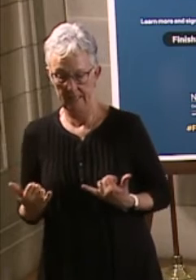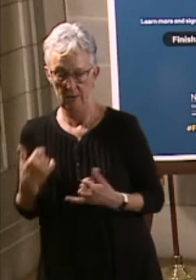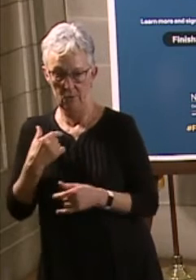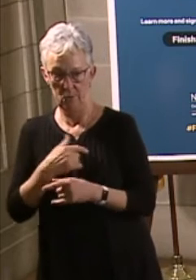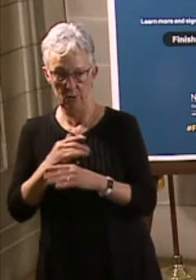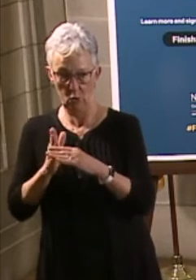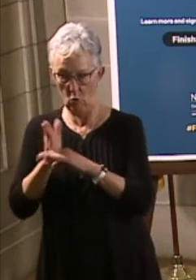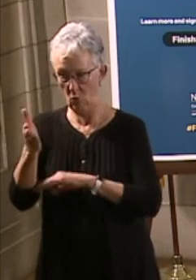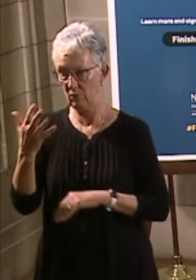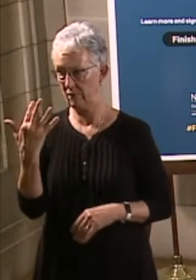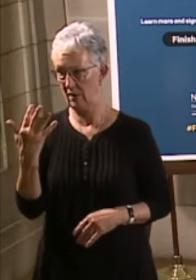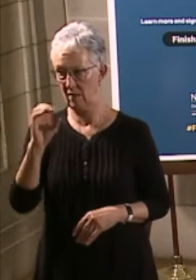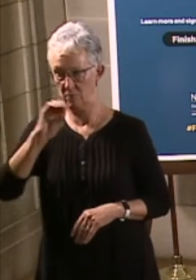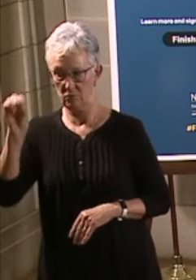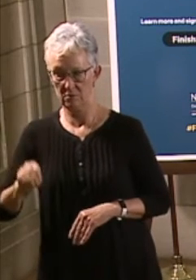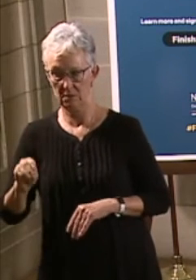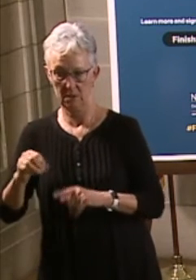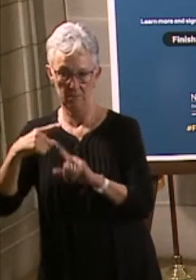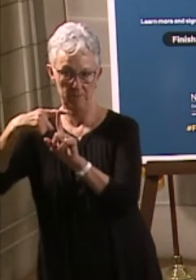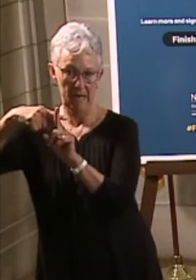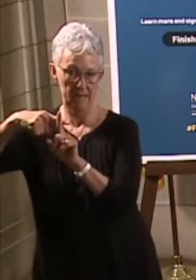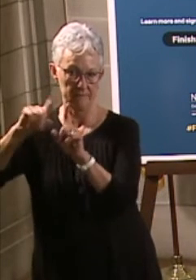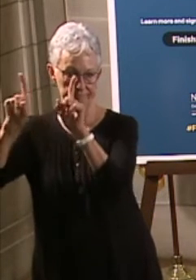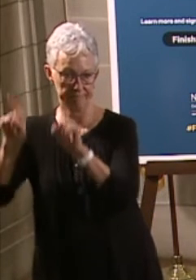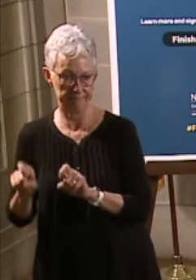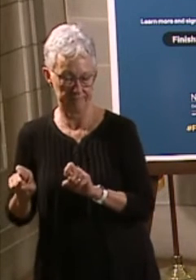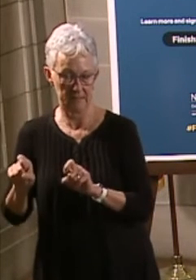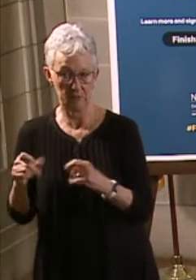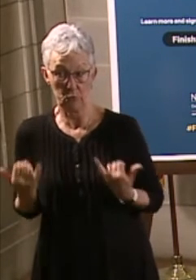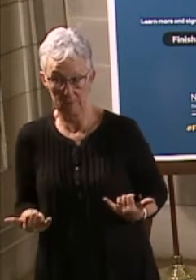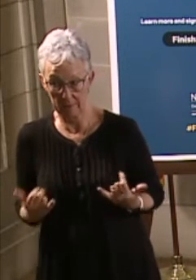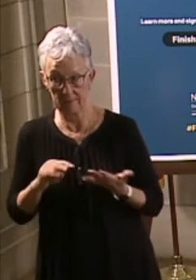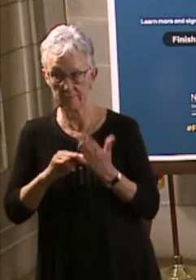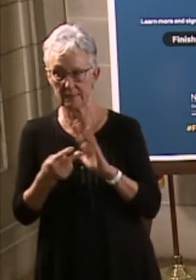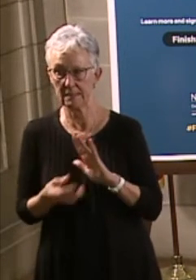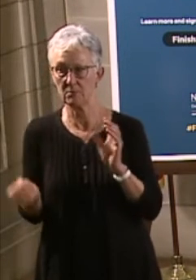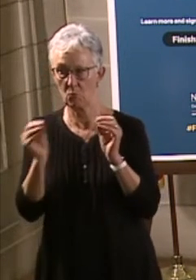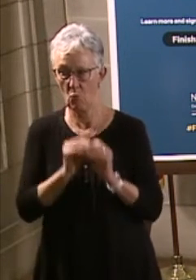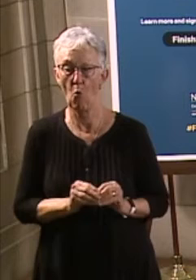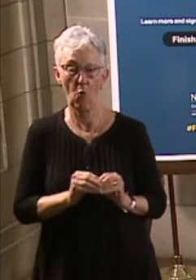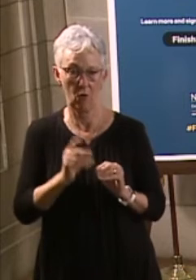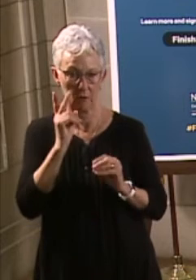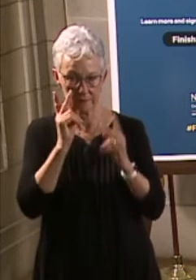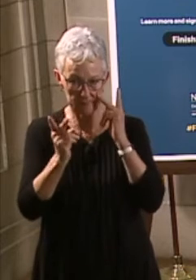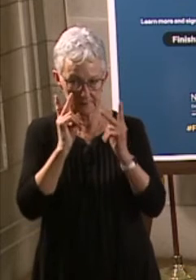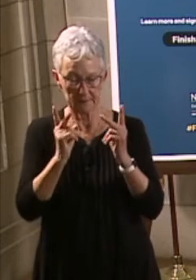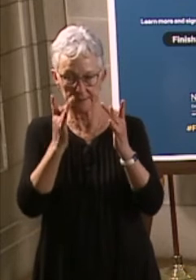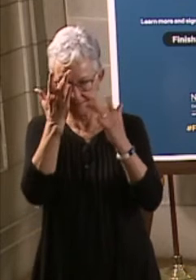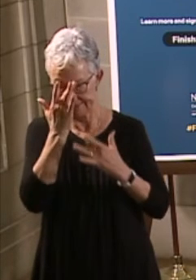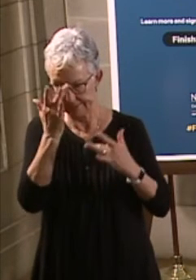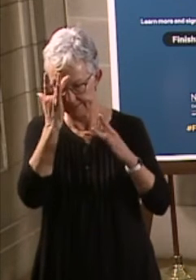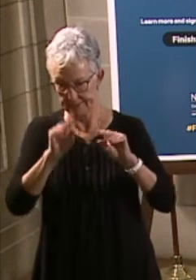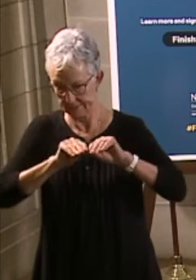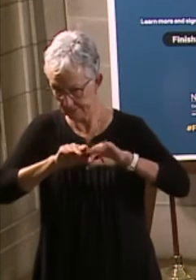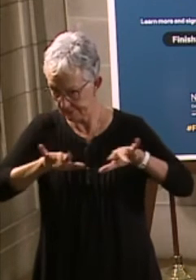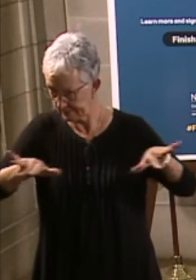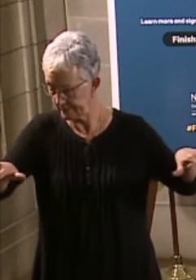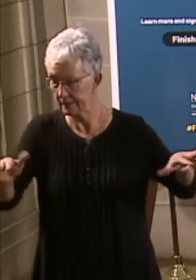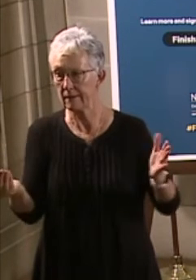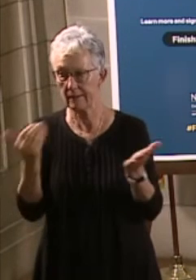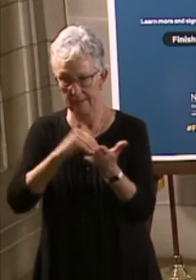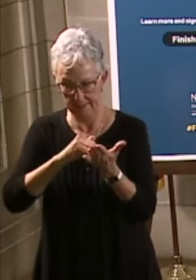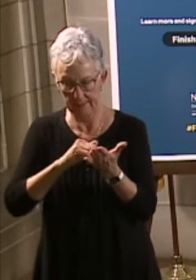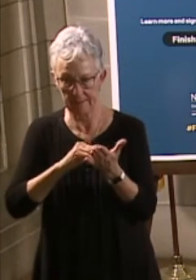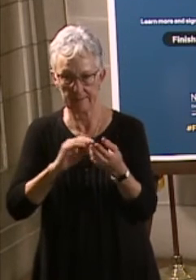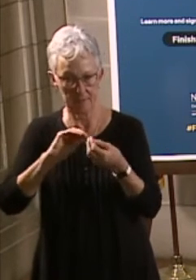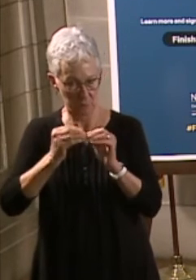8 weeks. So we are seeing more virus out there in the community. So please continue to use the tools we've given everybody to slow the